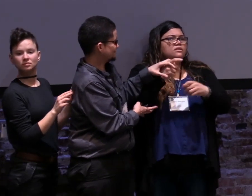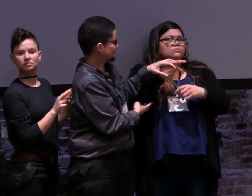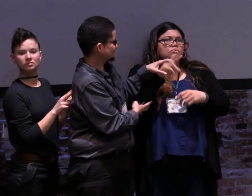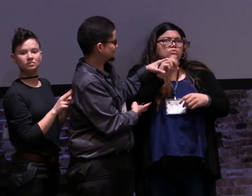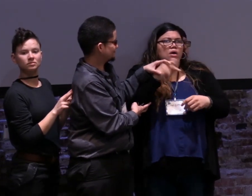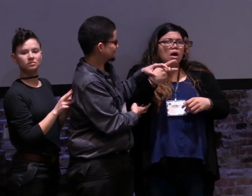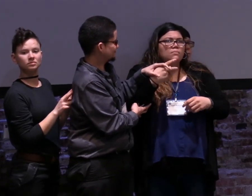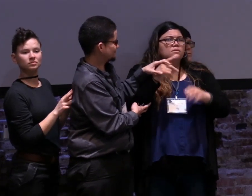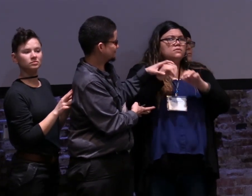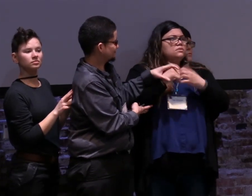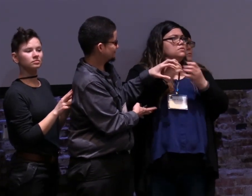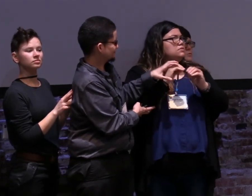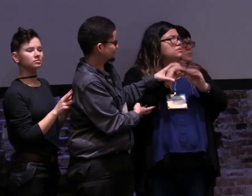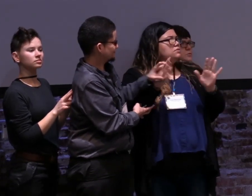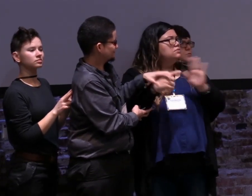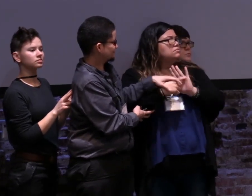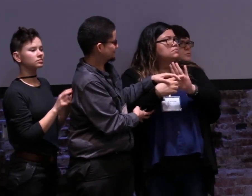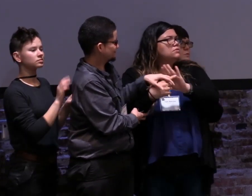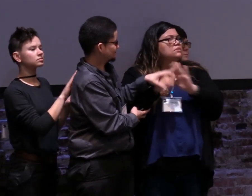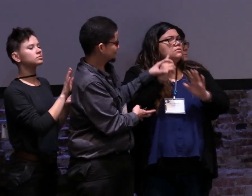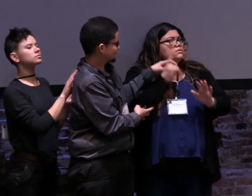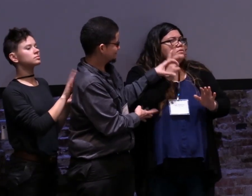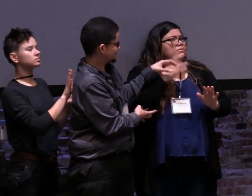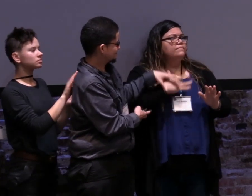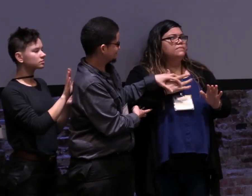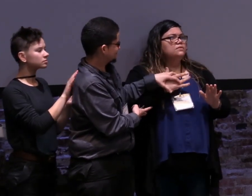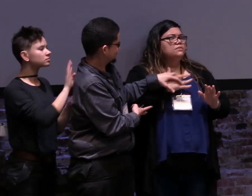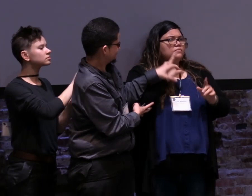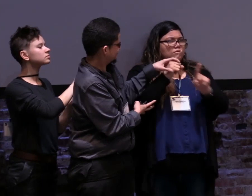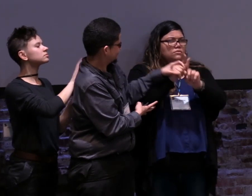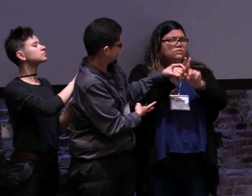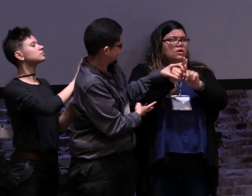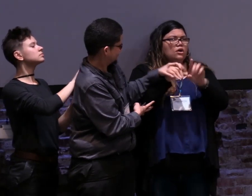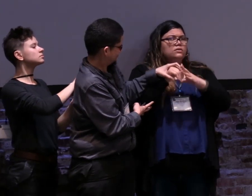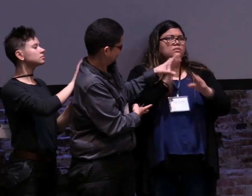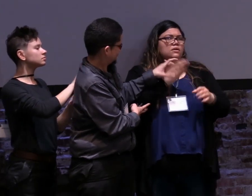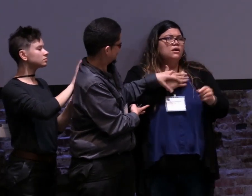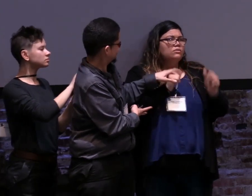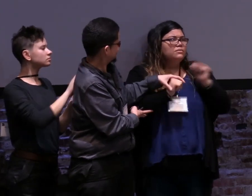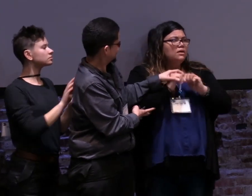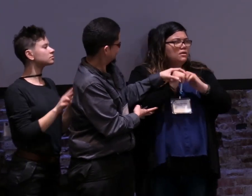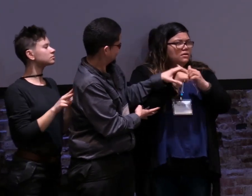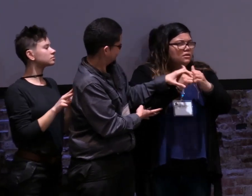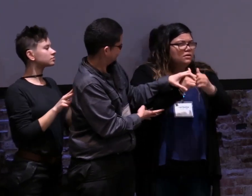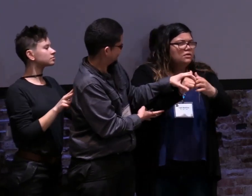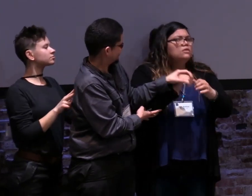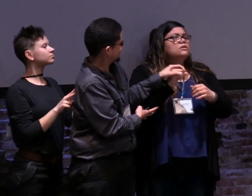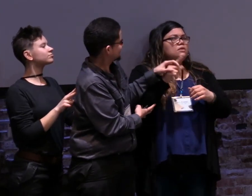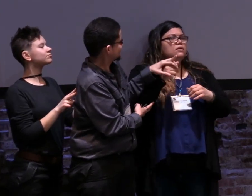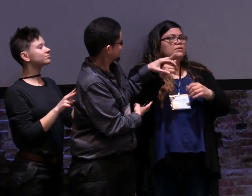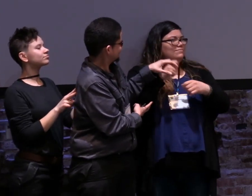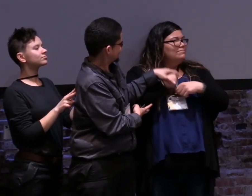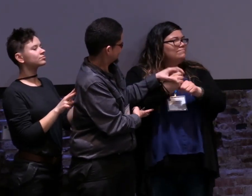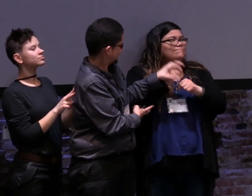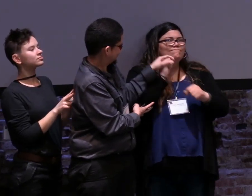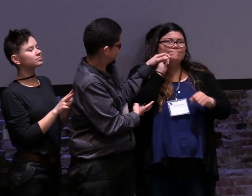Made by an artist from the Protactile Theater. And this star we've carried throughout